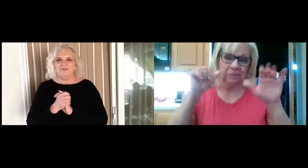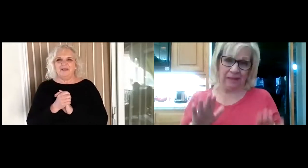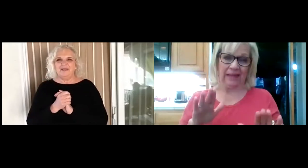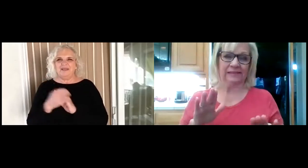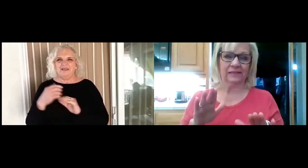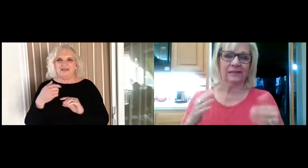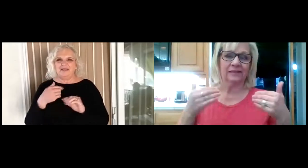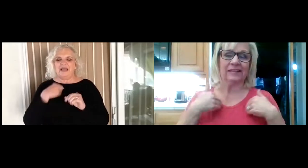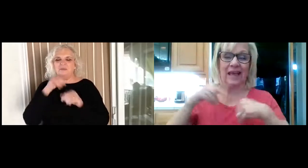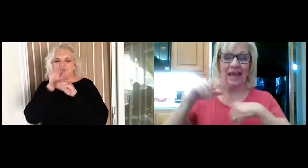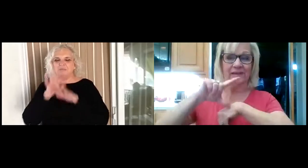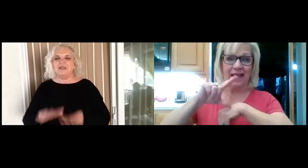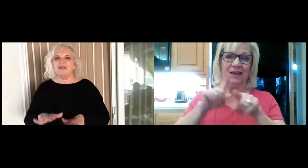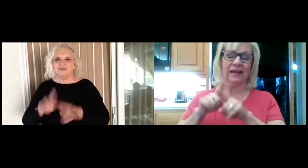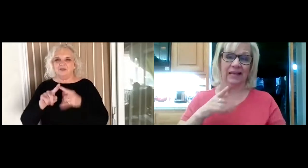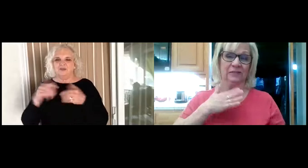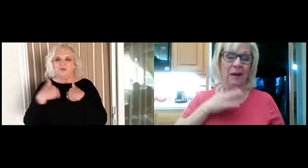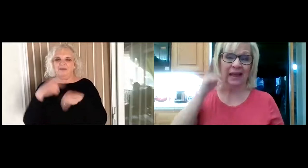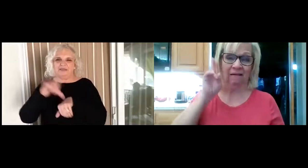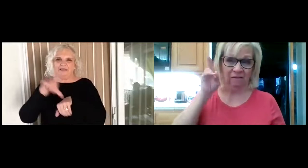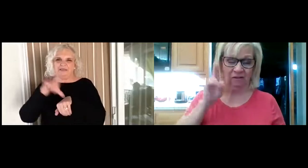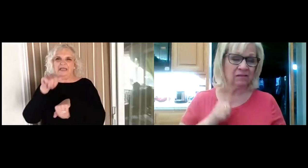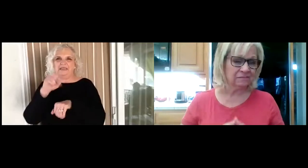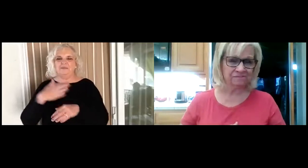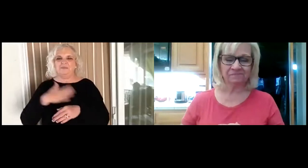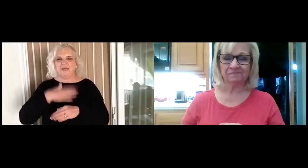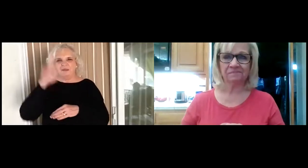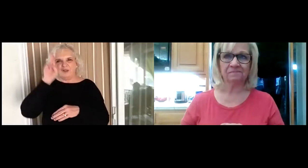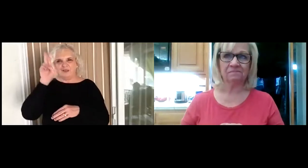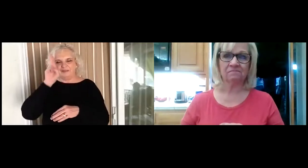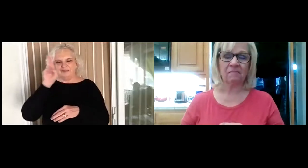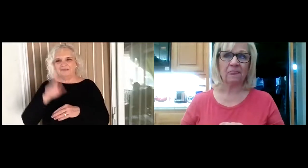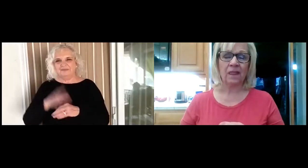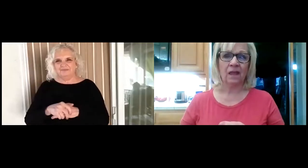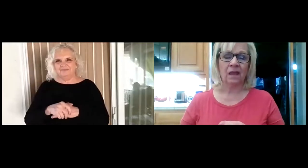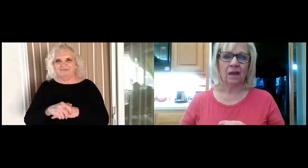I was blessed to have Dan as my uncle.